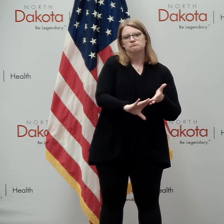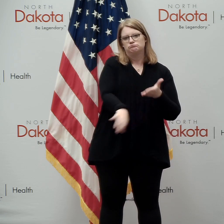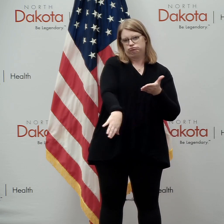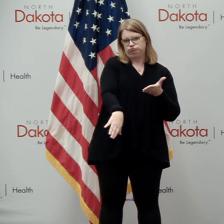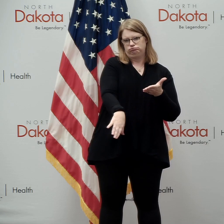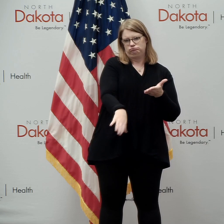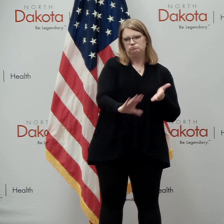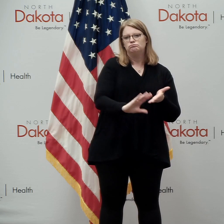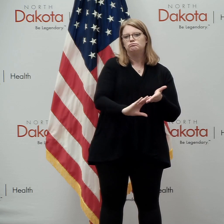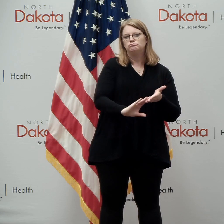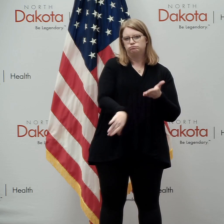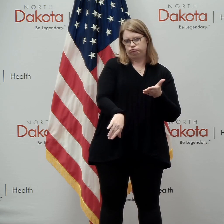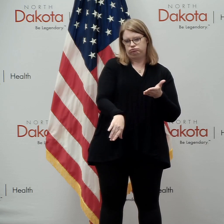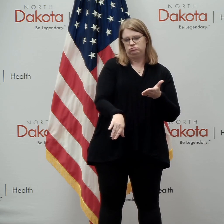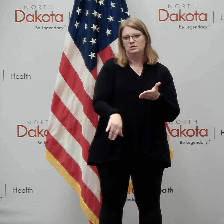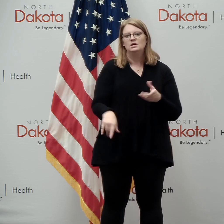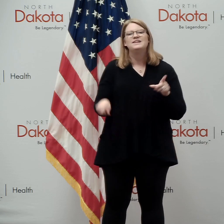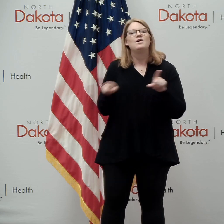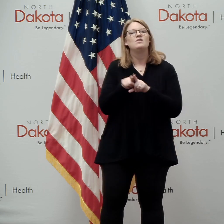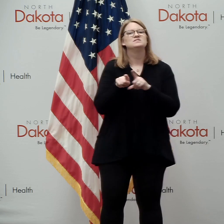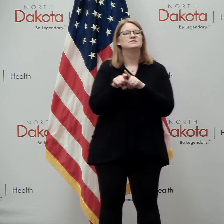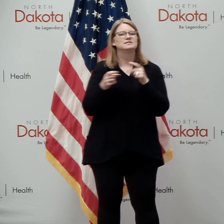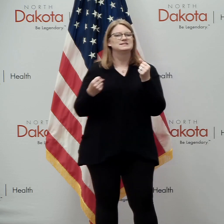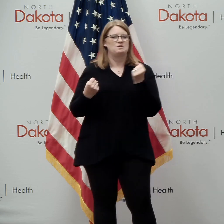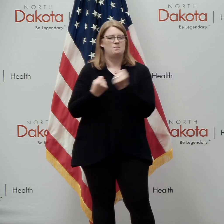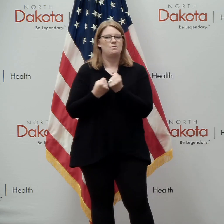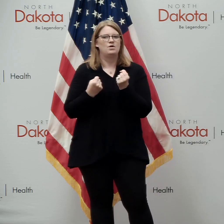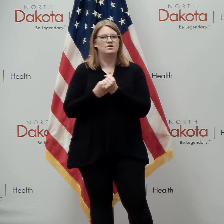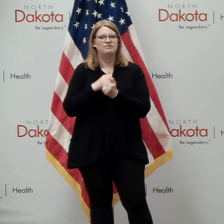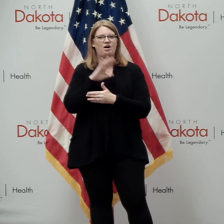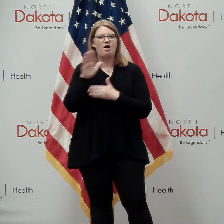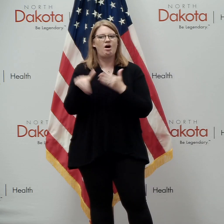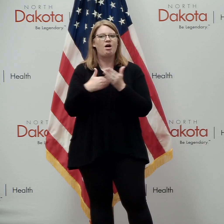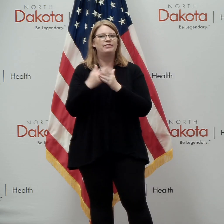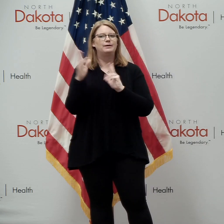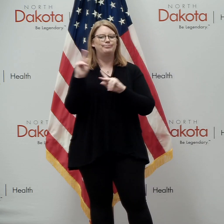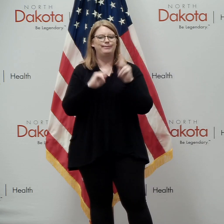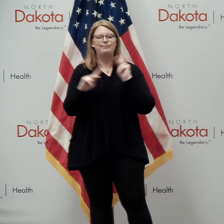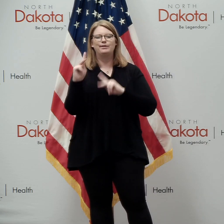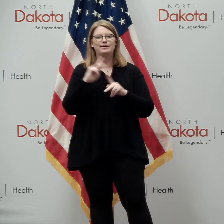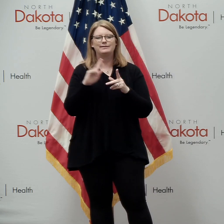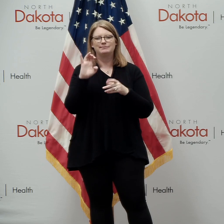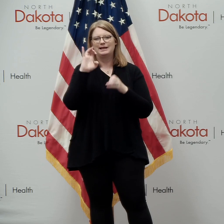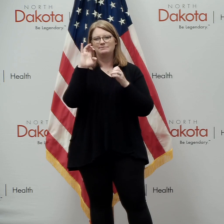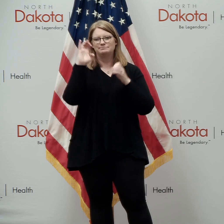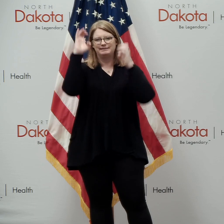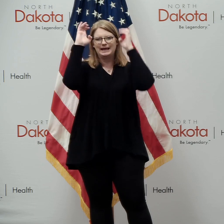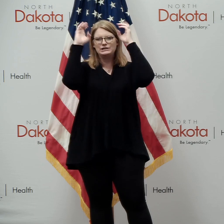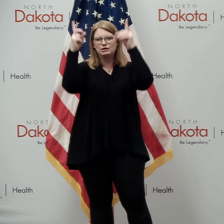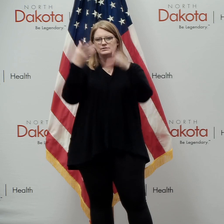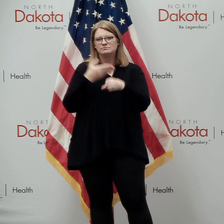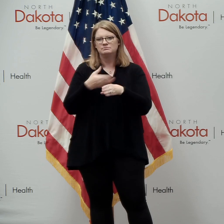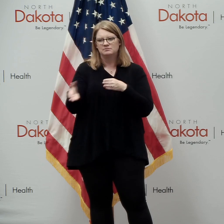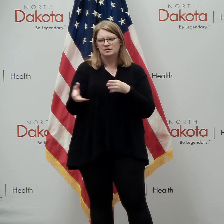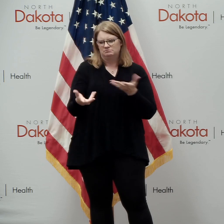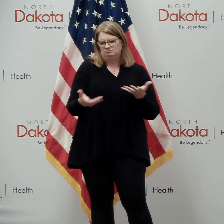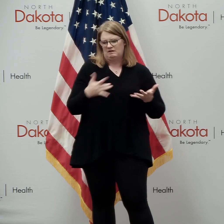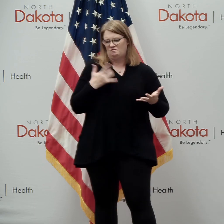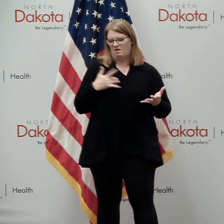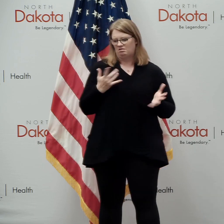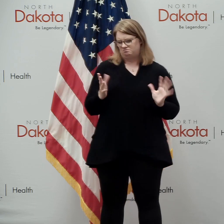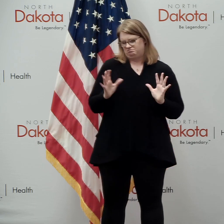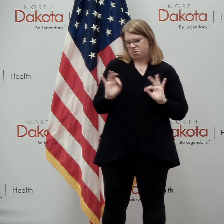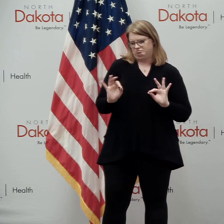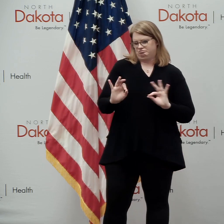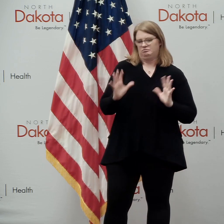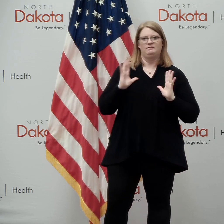eliminating this, again, with the support of all the folks involved in the education fields, this seemed a bit like a no-brainer right now,